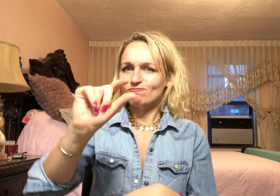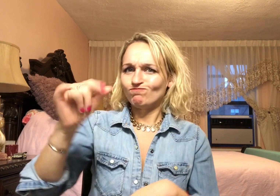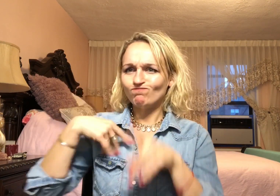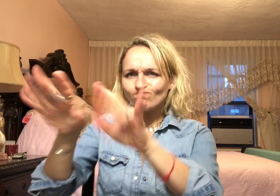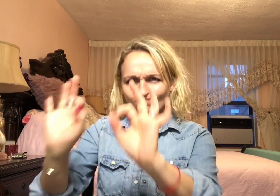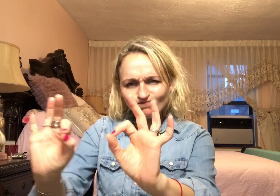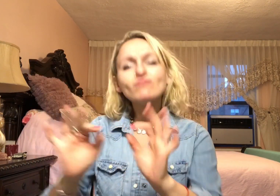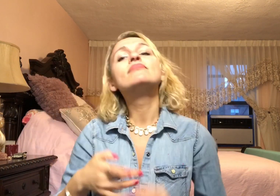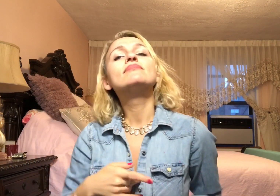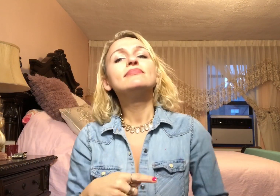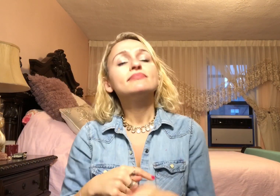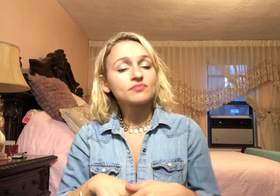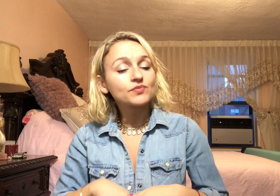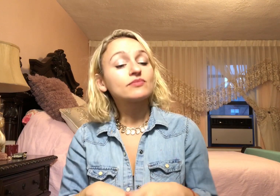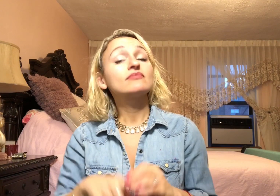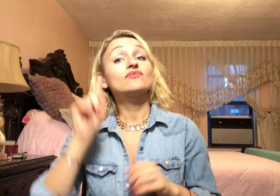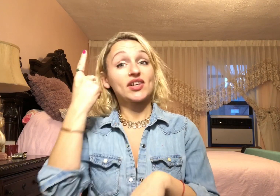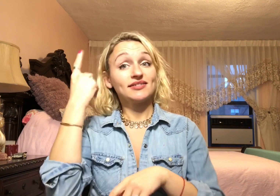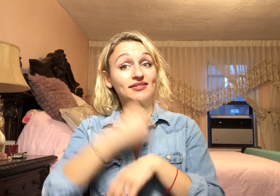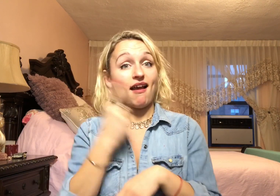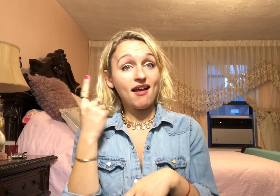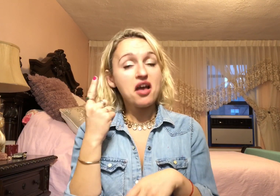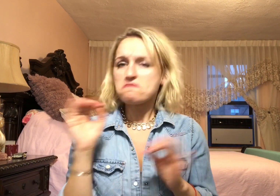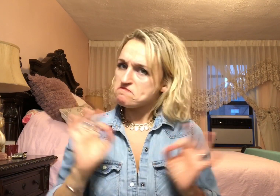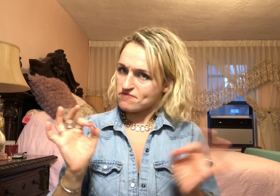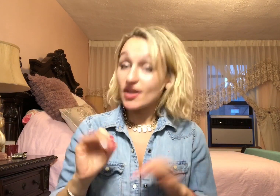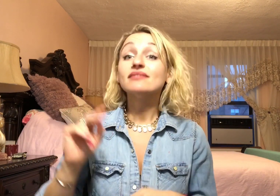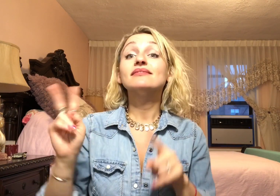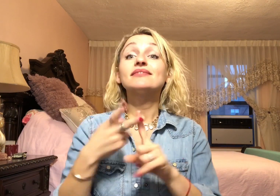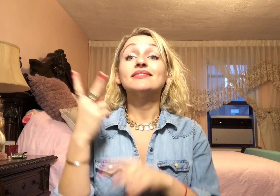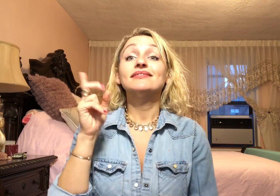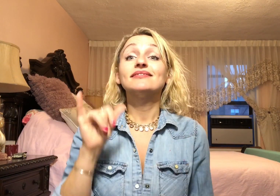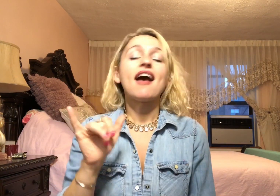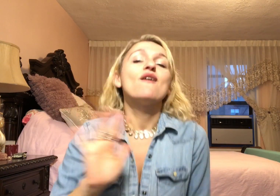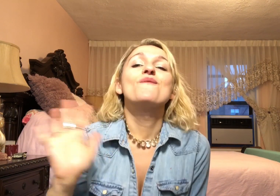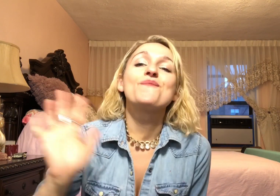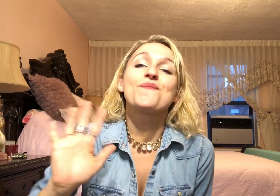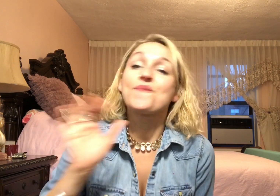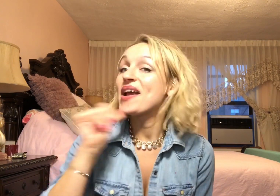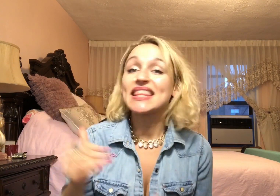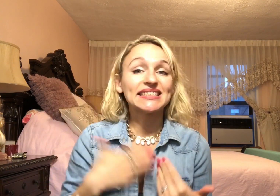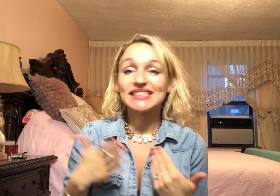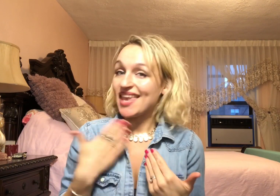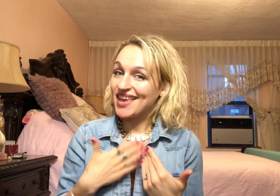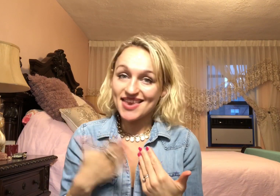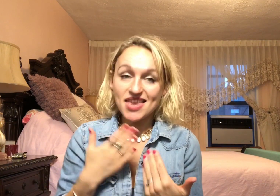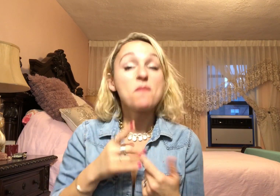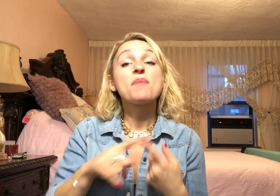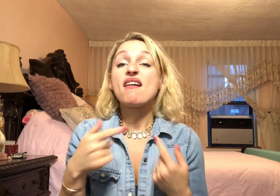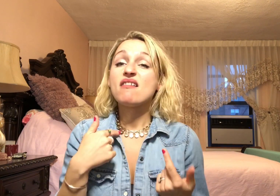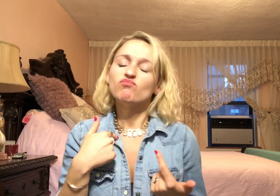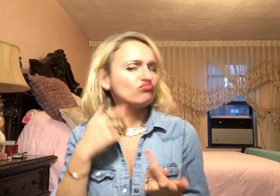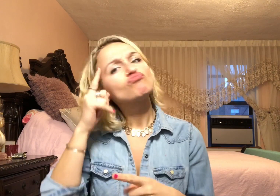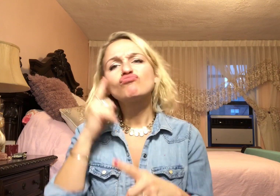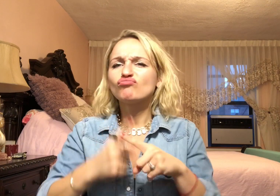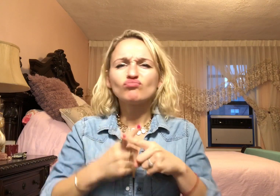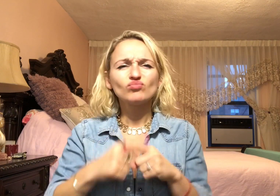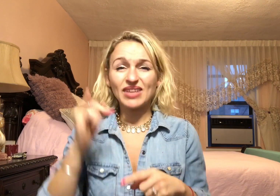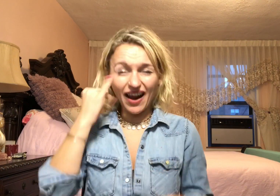two experiences are parallel. I now have it with the pill bottle. Day 2, it wasn't easy, but I continued to